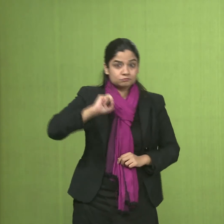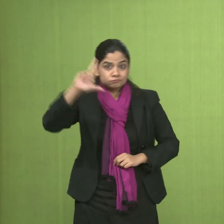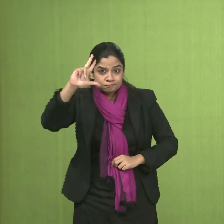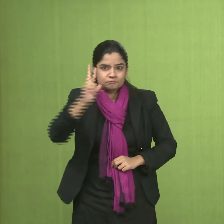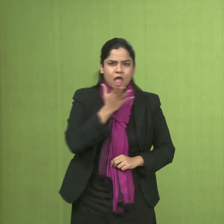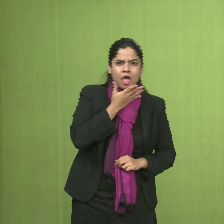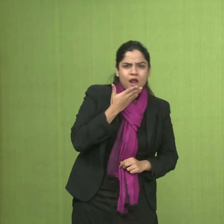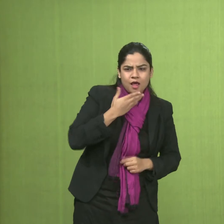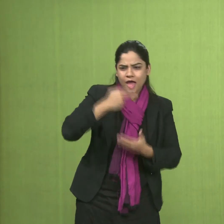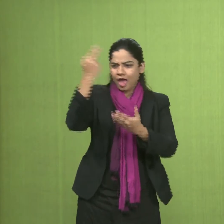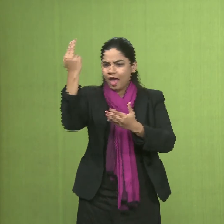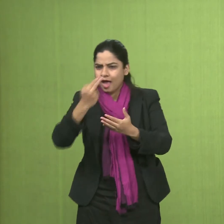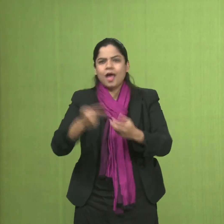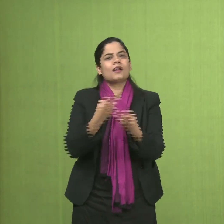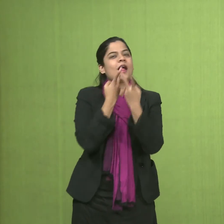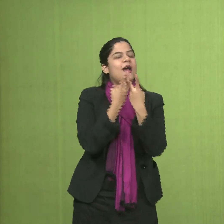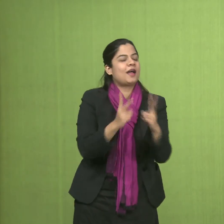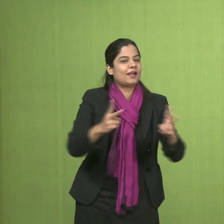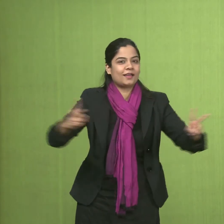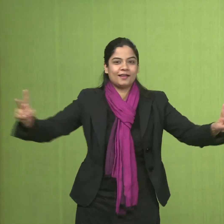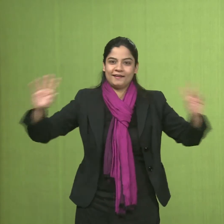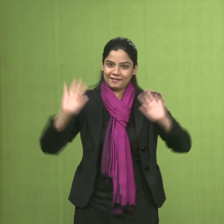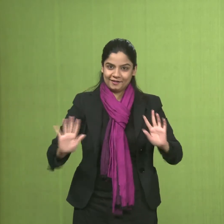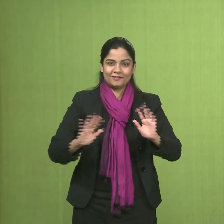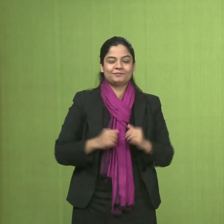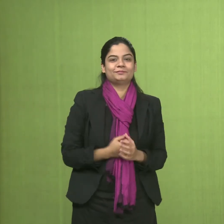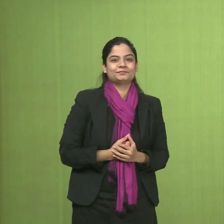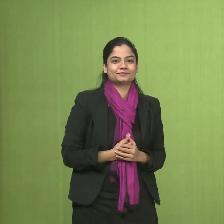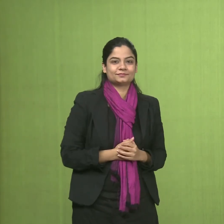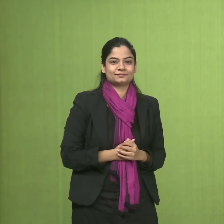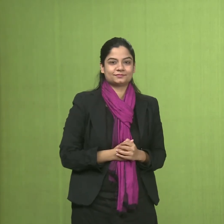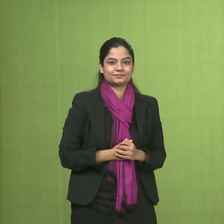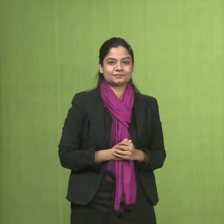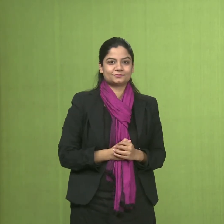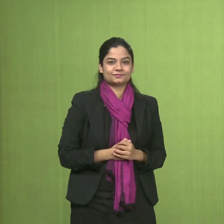for entertainment purposes, different costs, different variations.